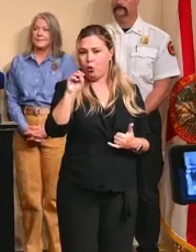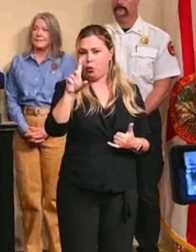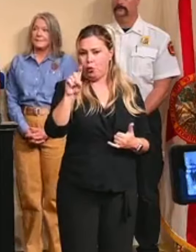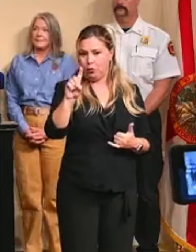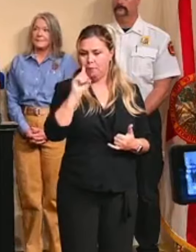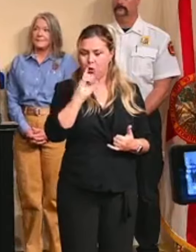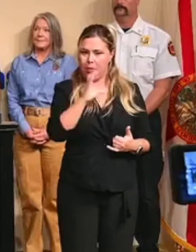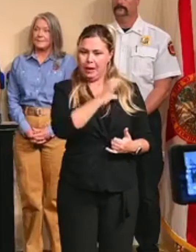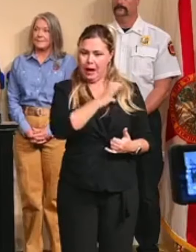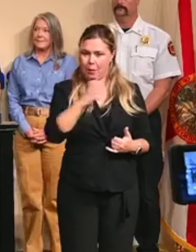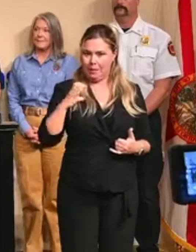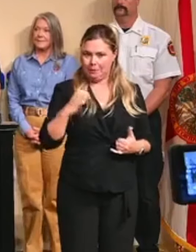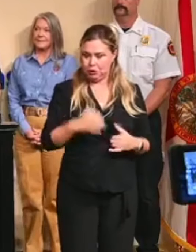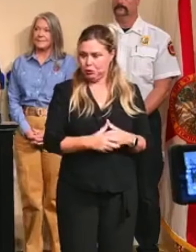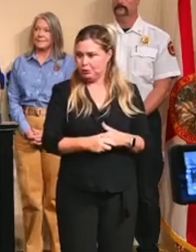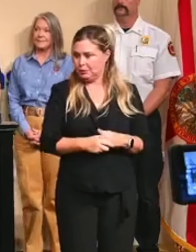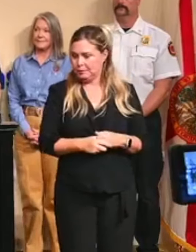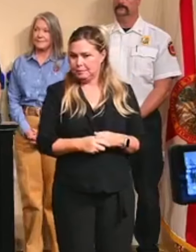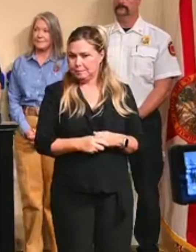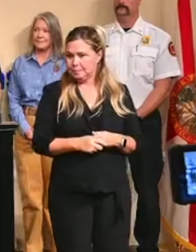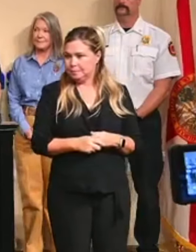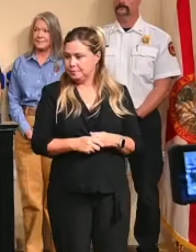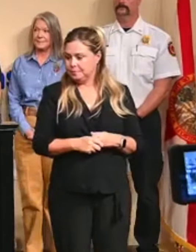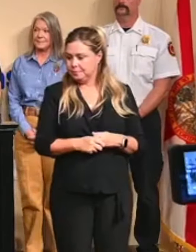Board of County Commissioners.